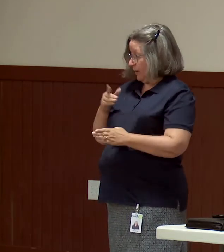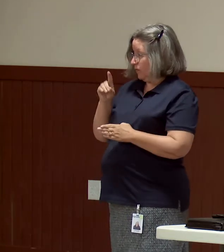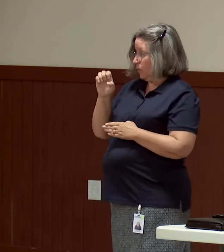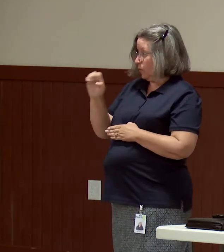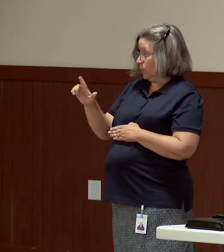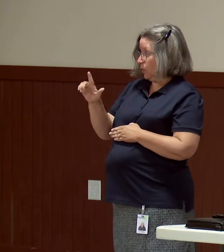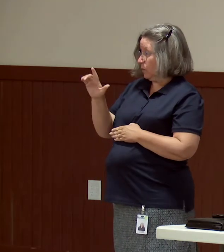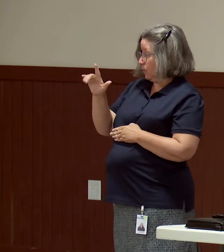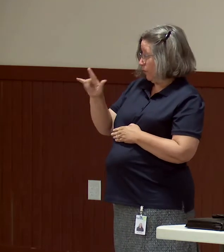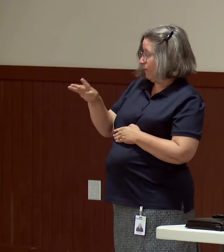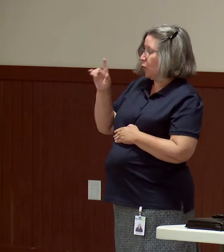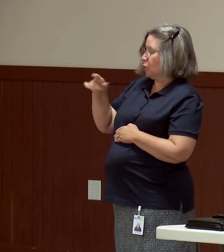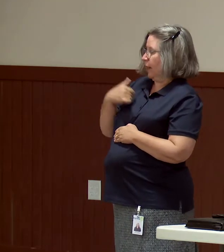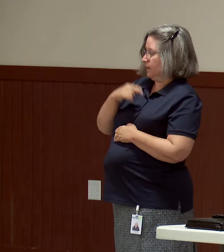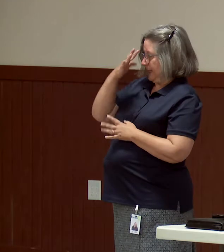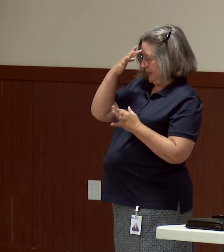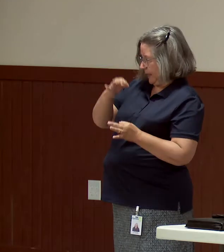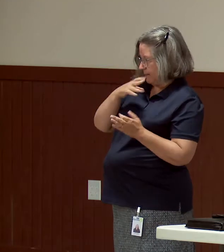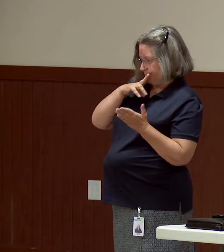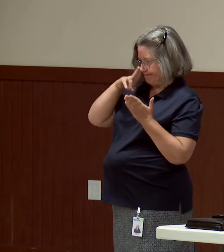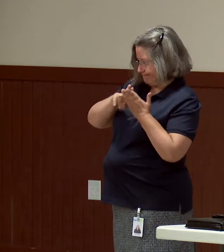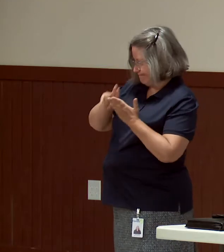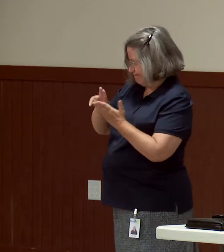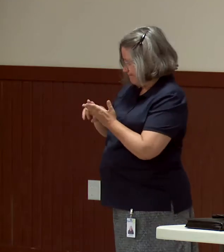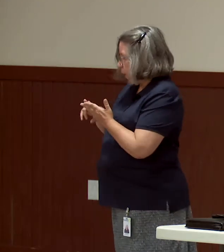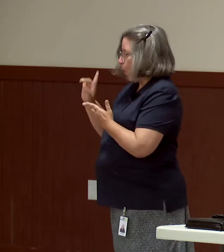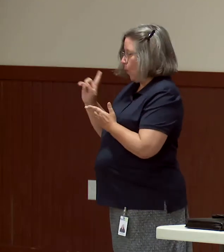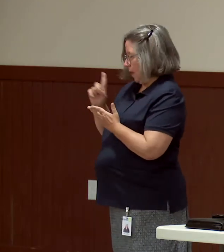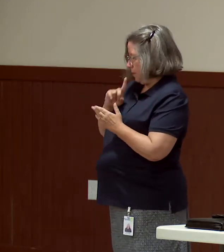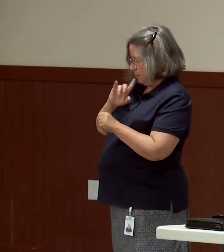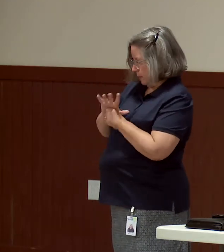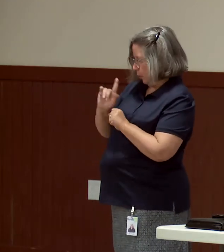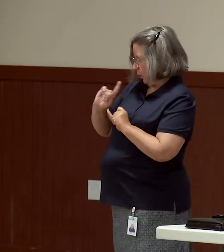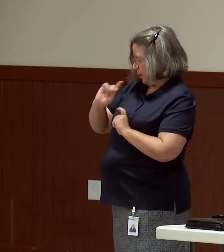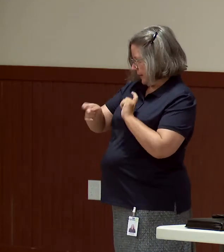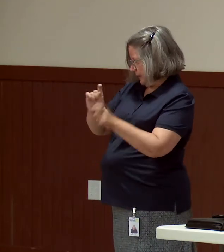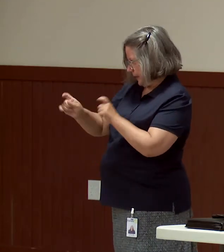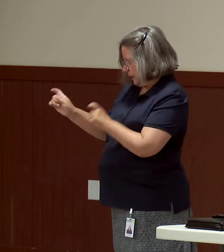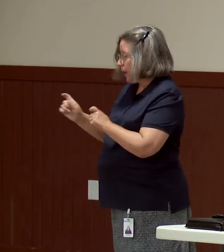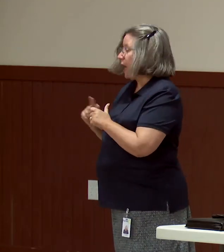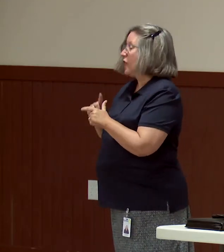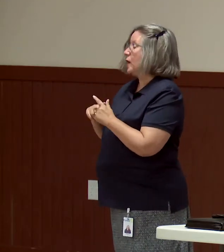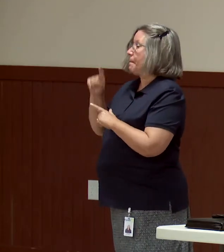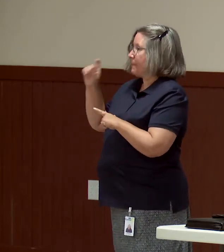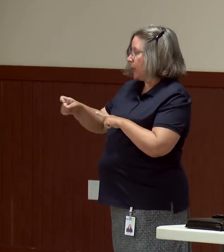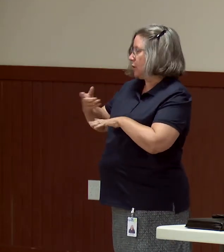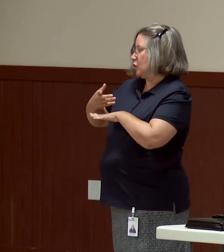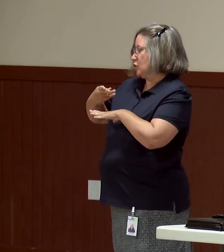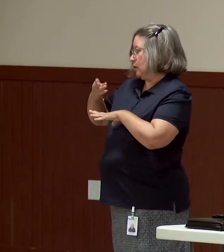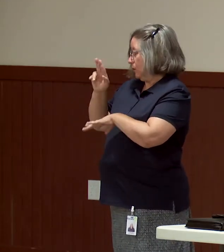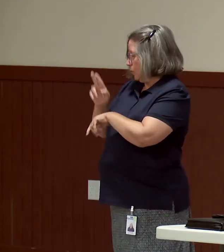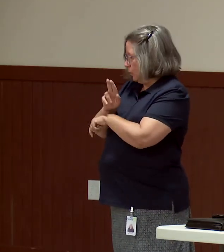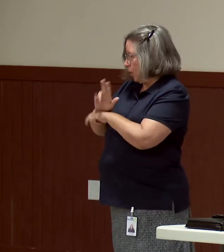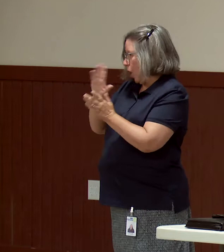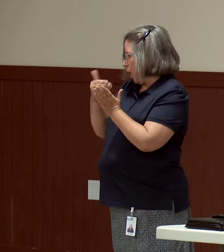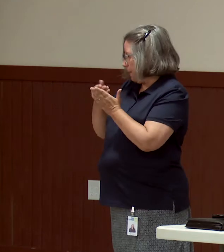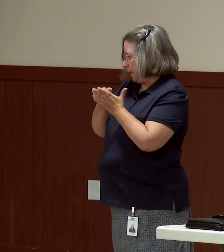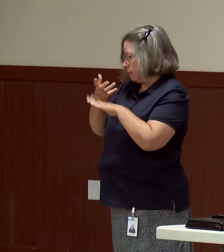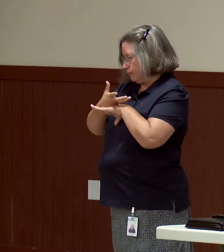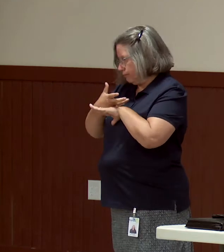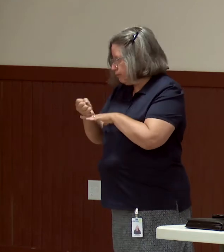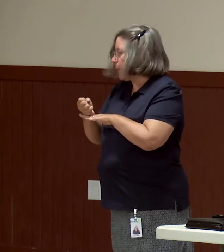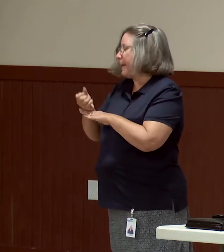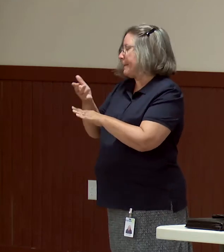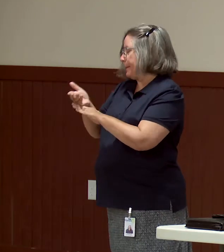December 31st of 2026 to spend those funds. The next slide, you may not be able to read it.